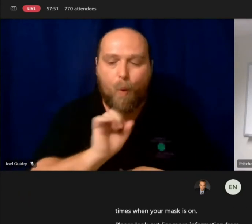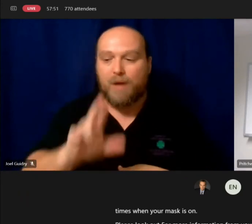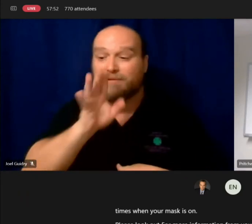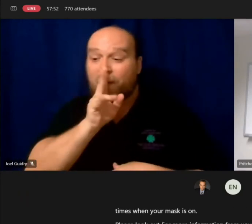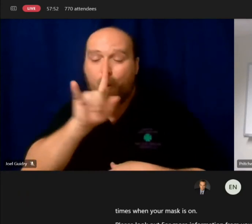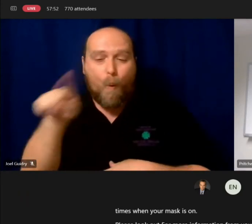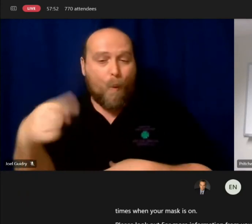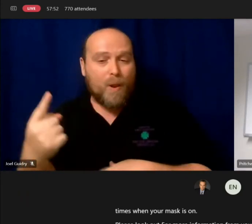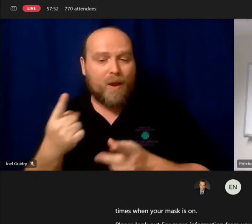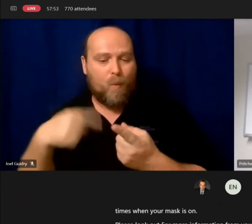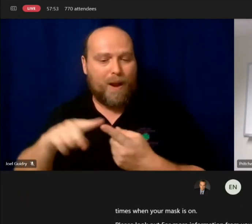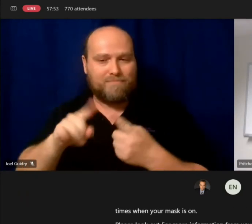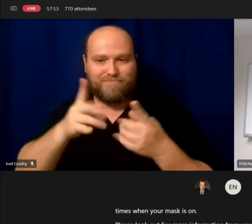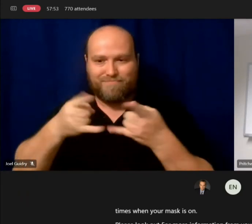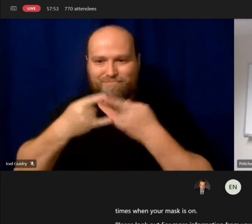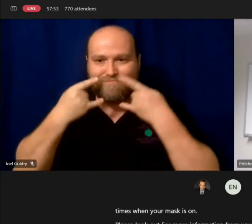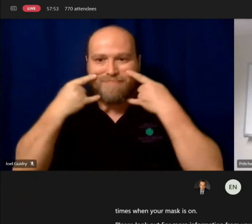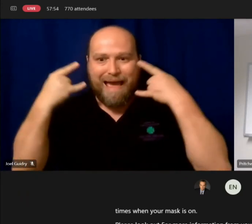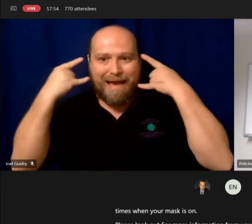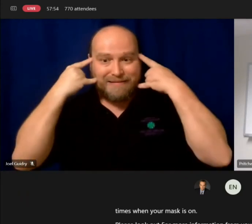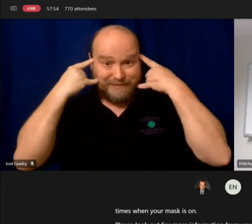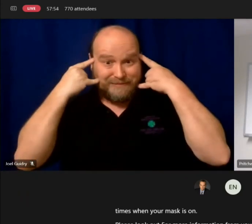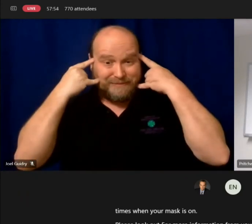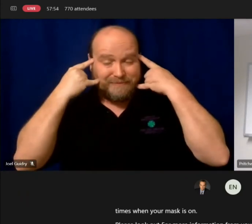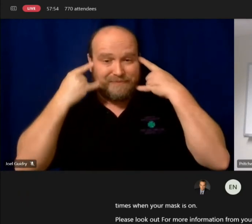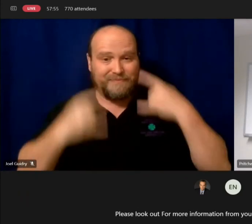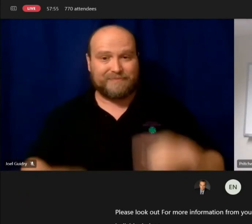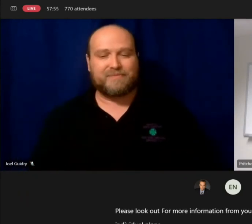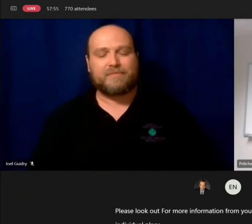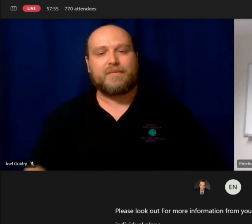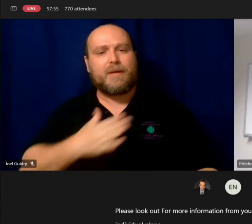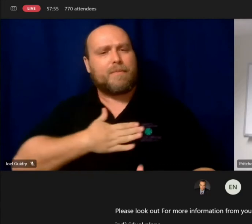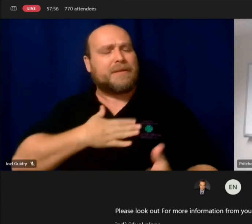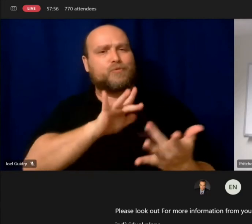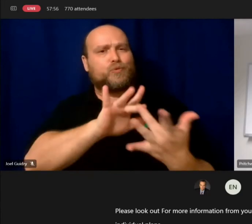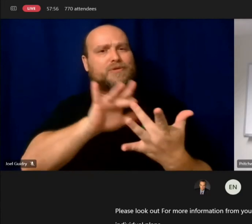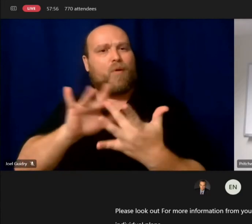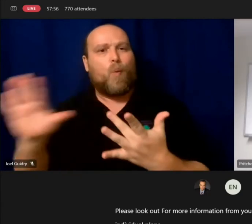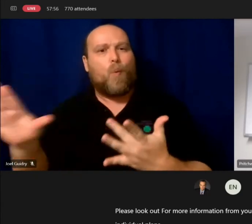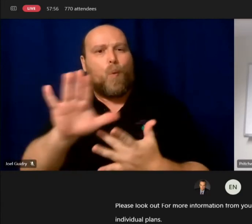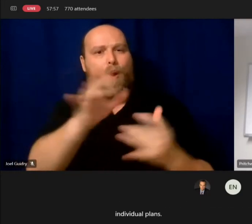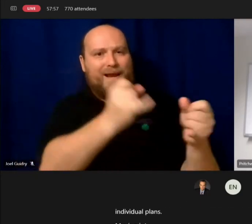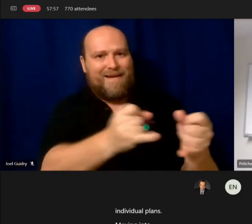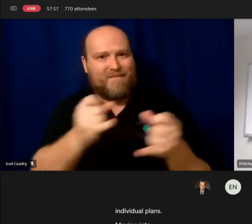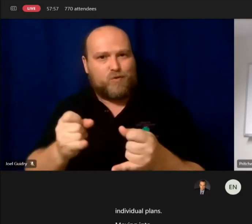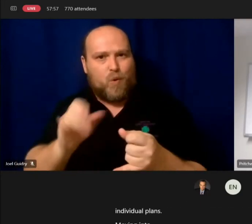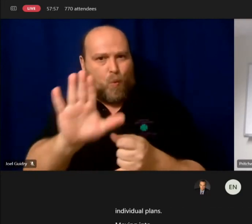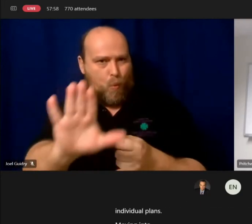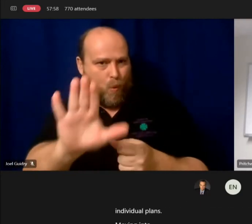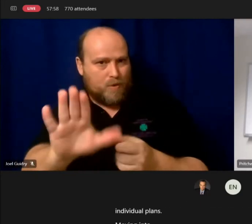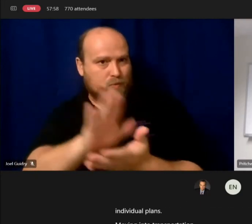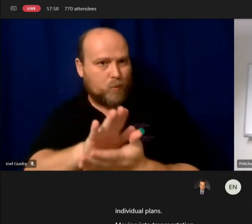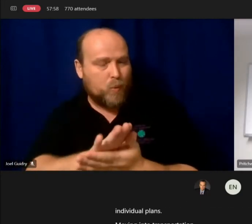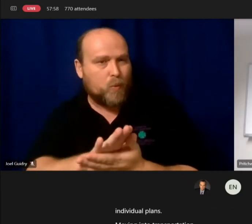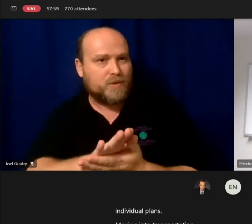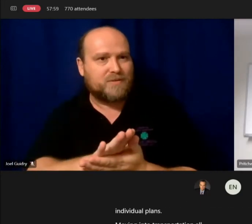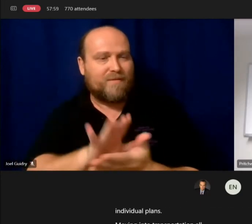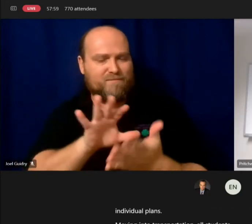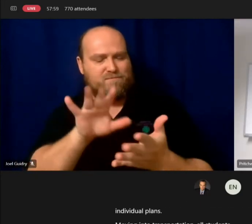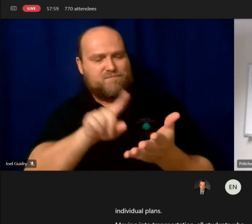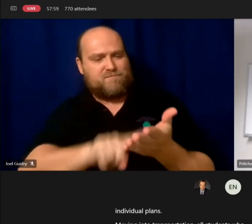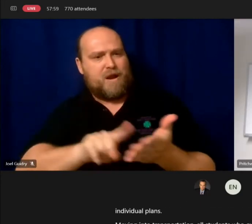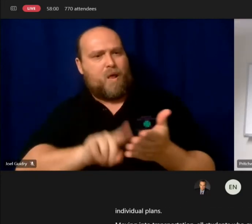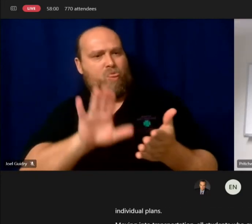regarding their individual plans. Moving into transportation, all students who qualify to receive